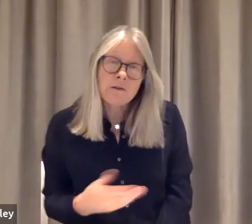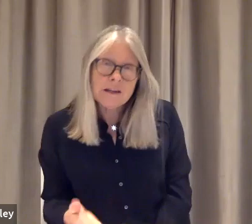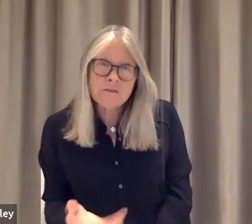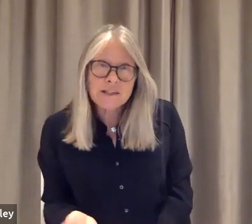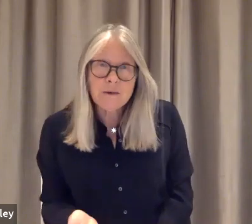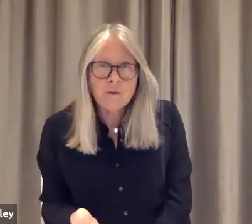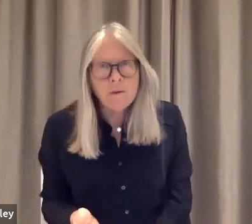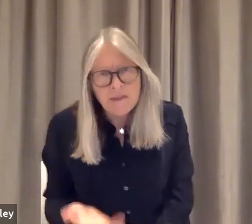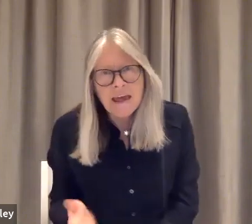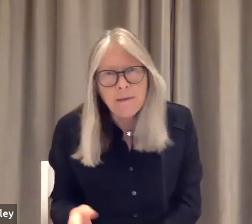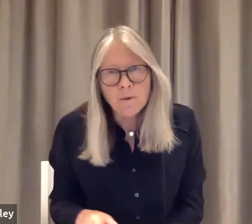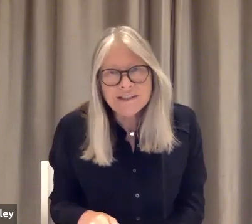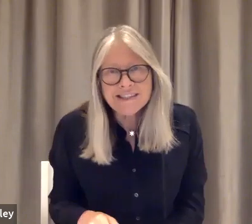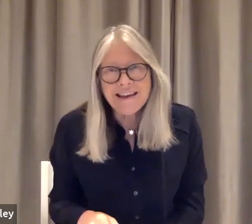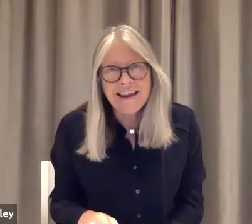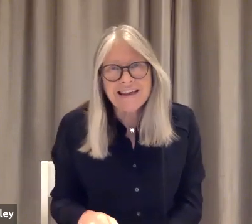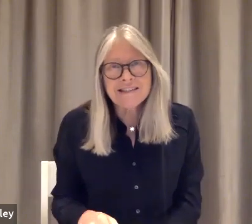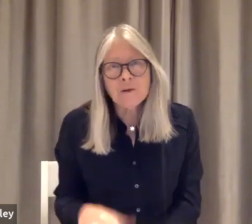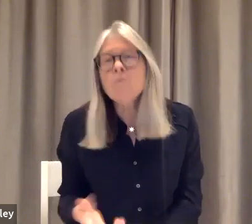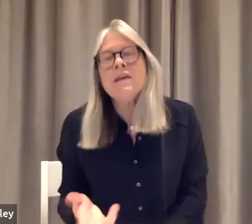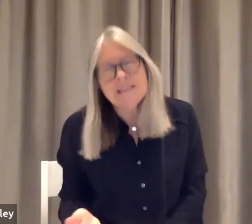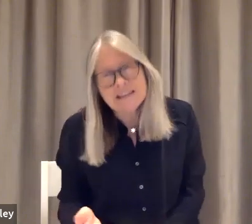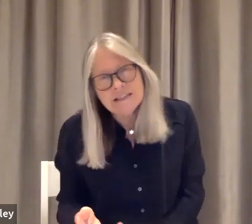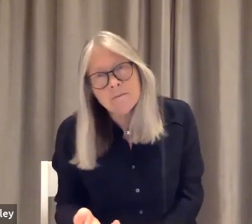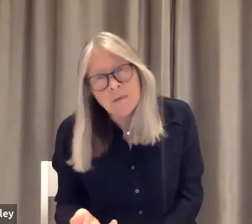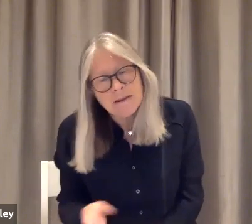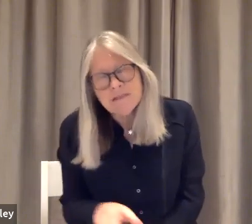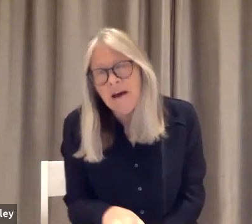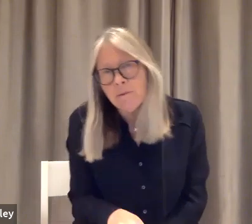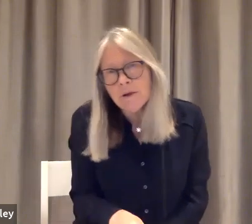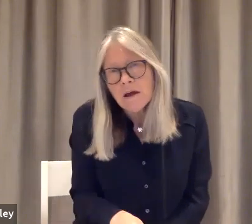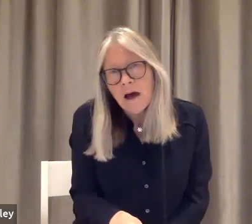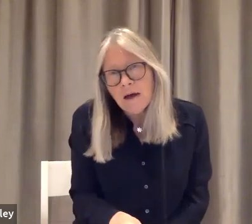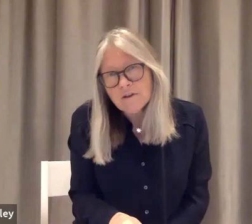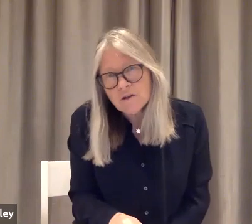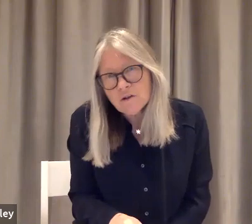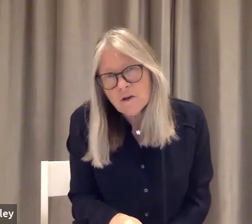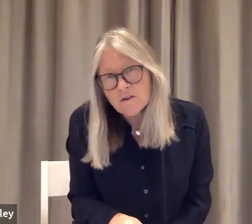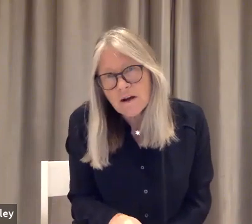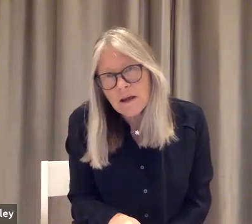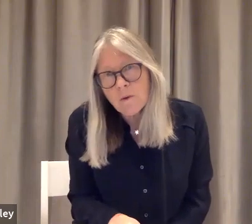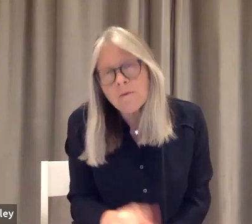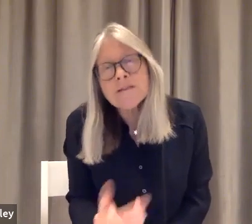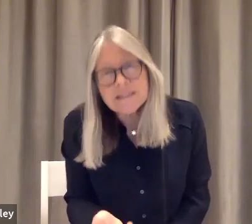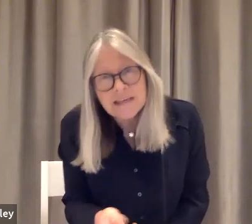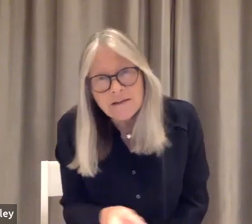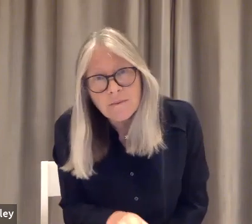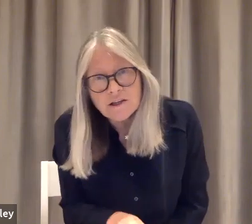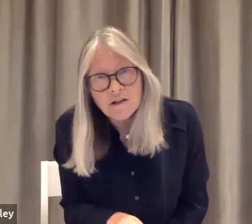rate of our speech when we're thinking about what to sign next. So already that's a massive help for children who are struggling with processing information and have